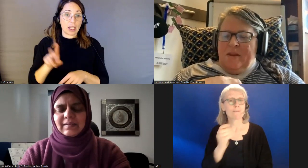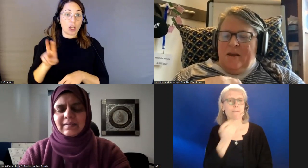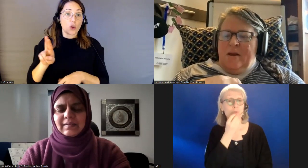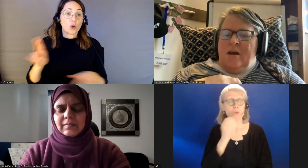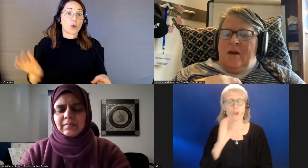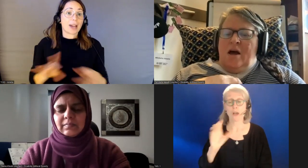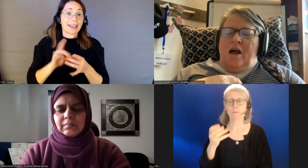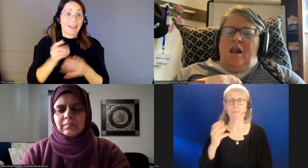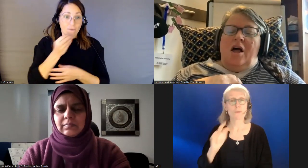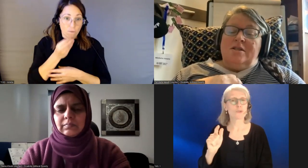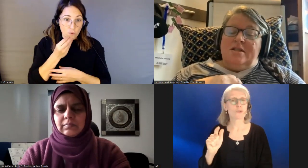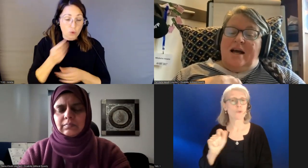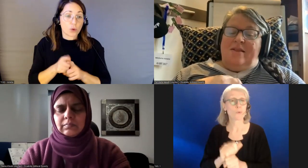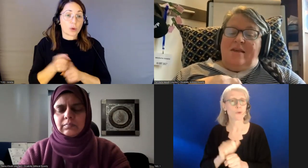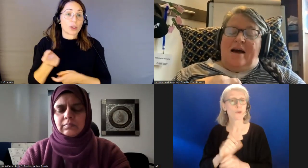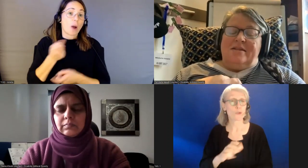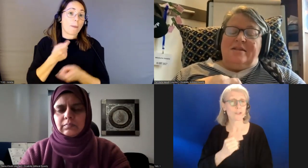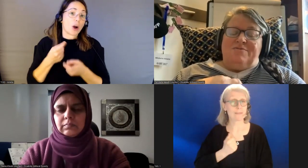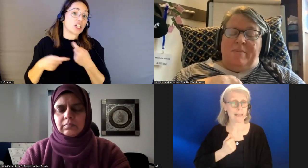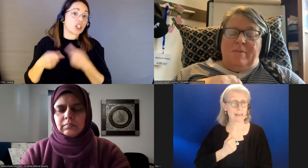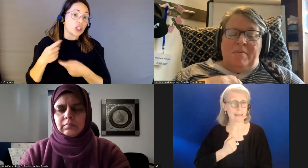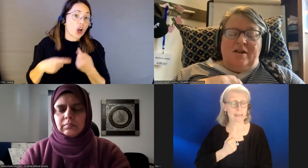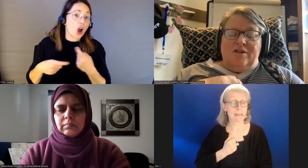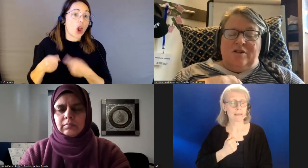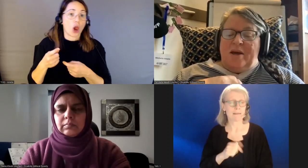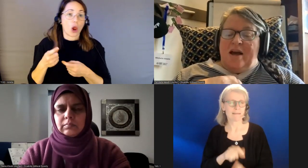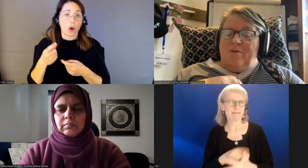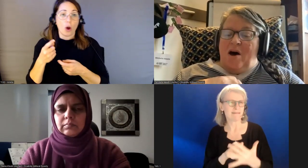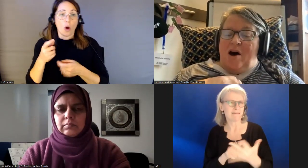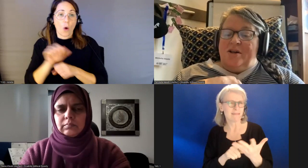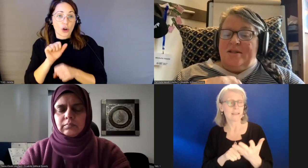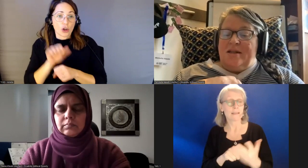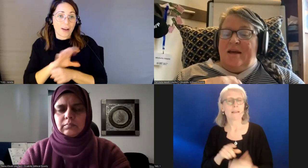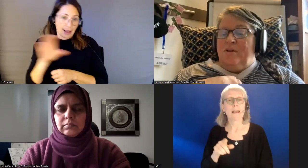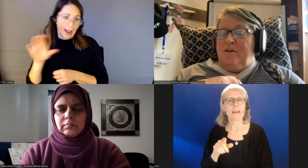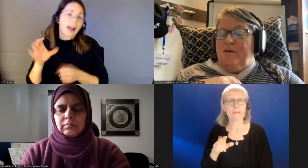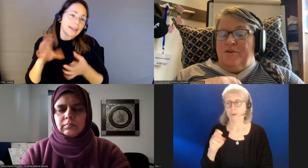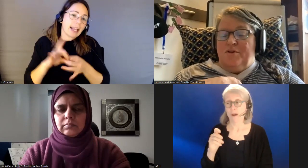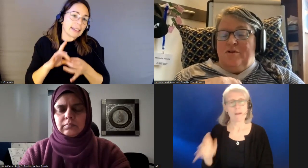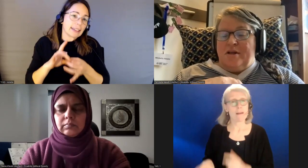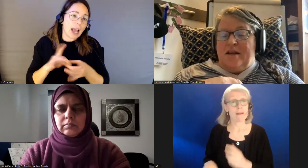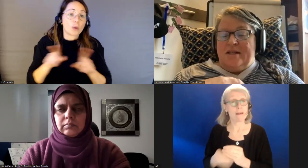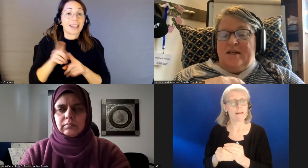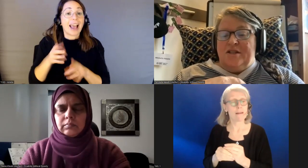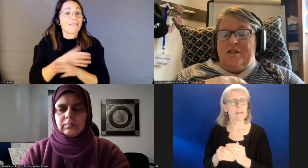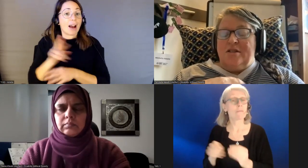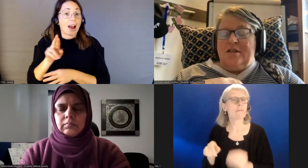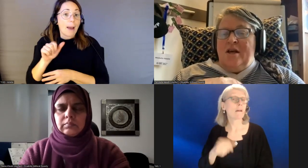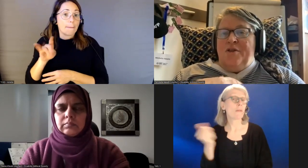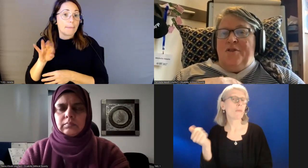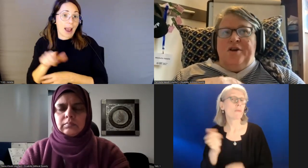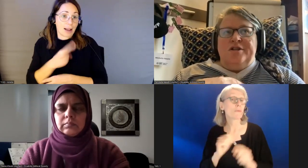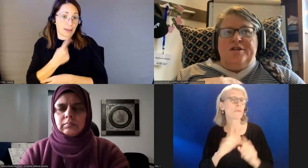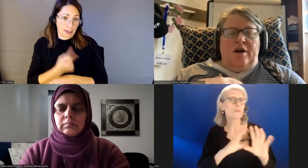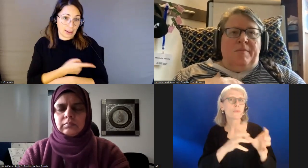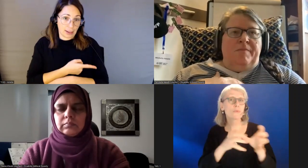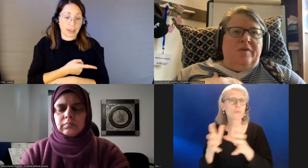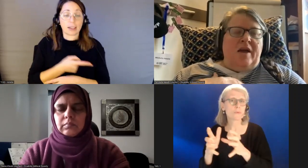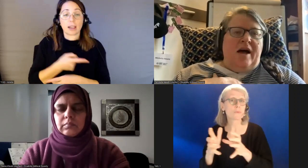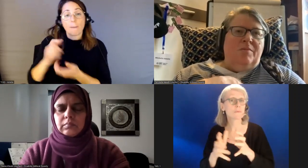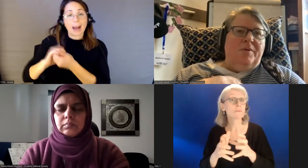Canada. Alongside that, as Rabia mentioned, we have a partners table of other organisations